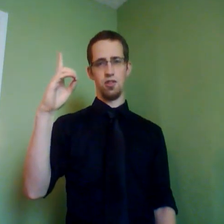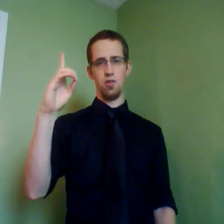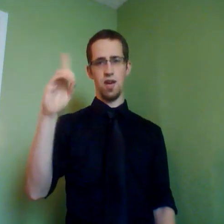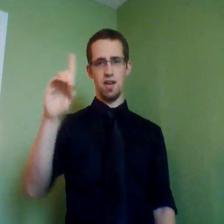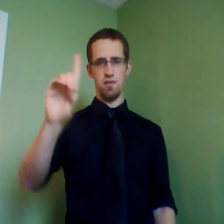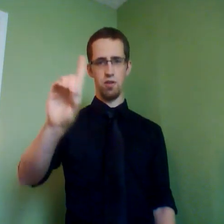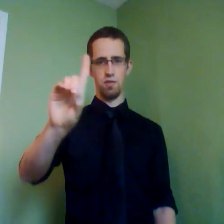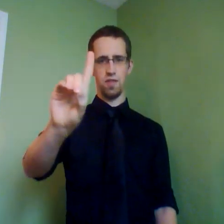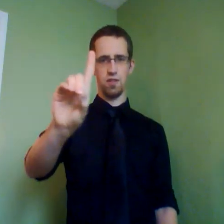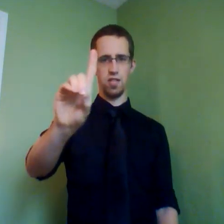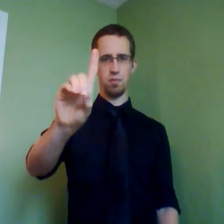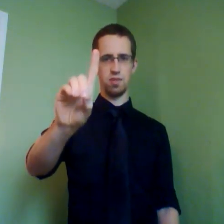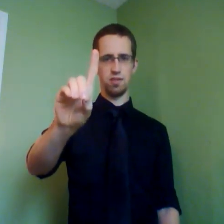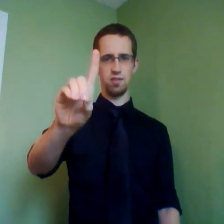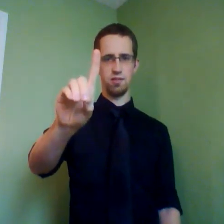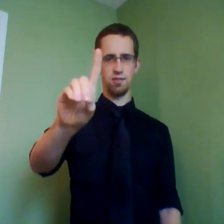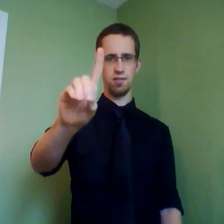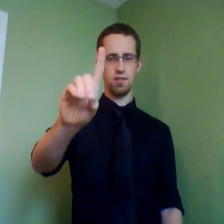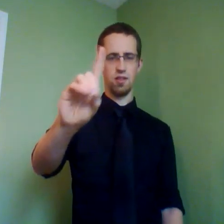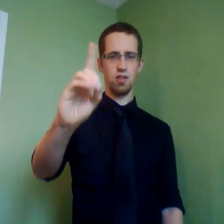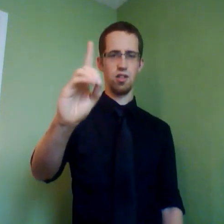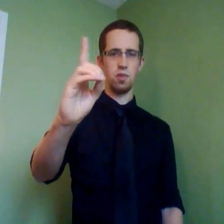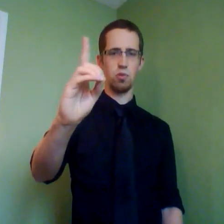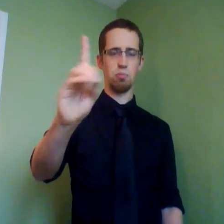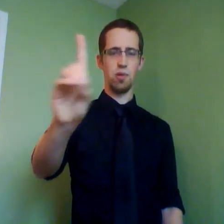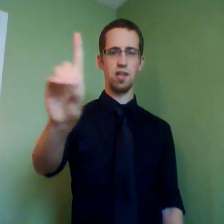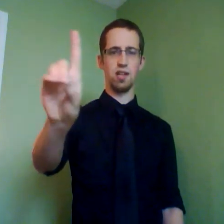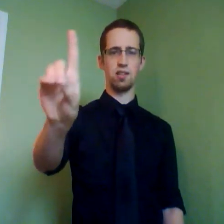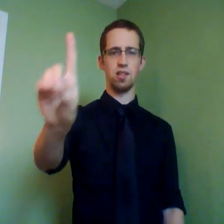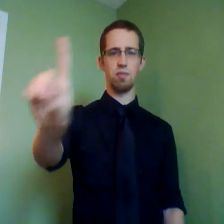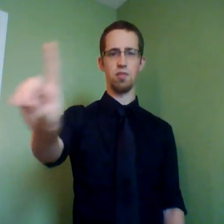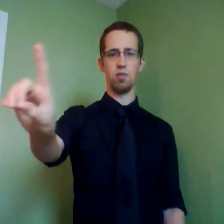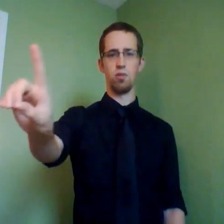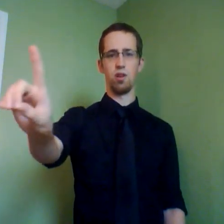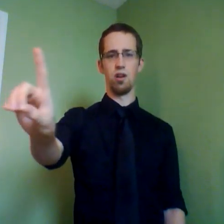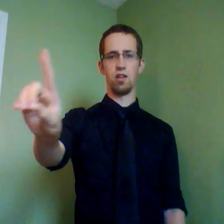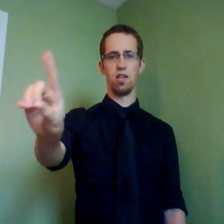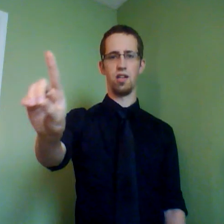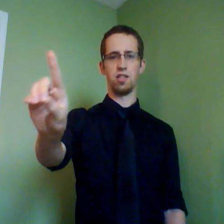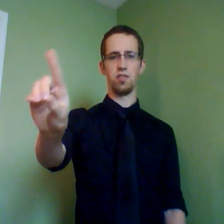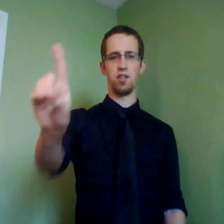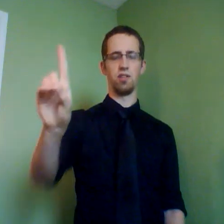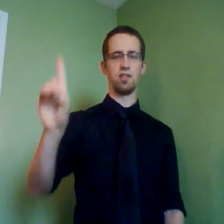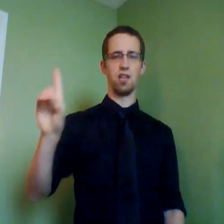You have all of your fingertips coming to a point except your index finger is